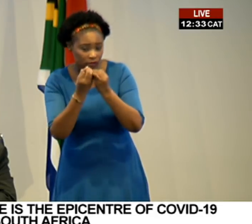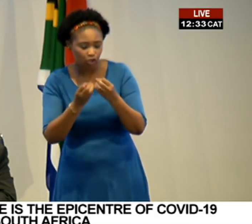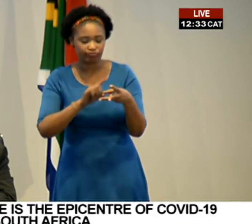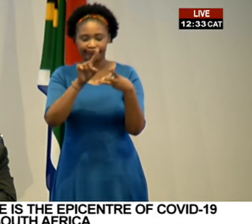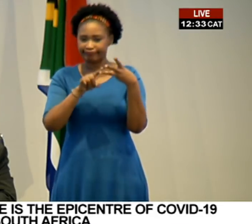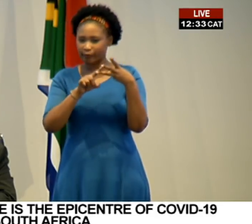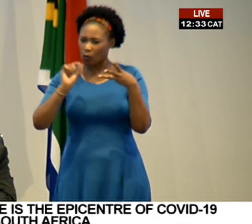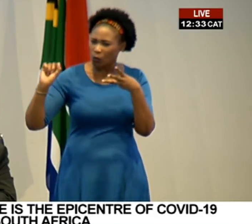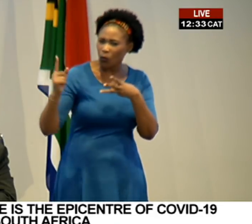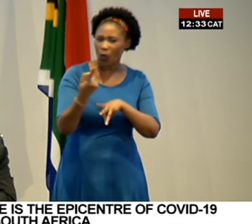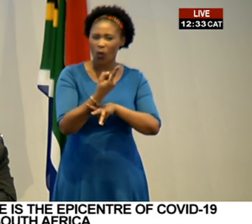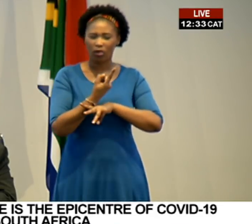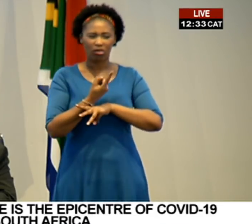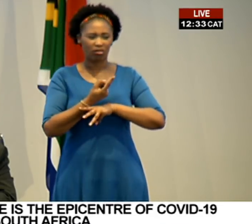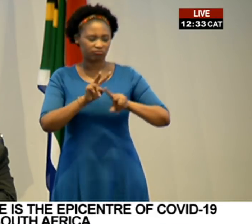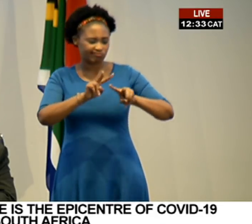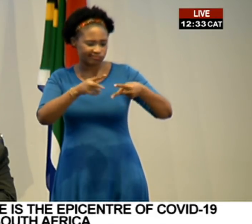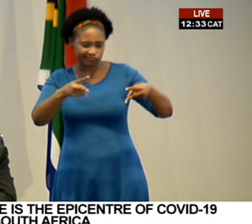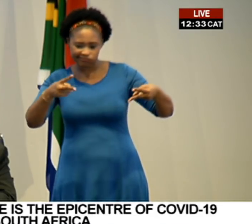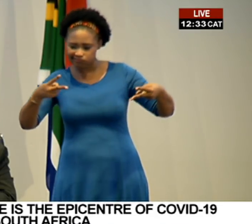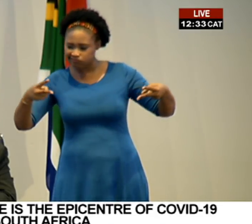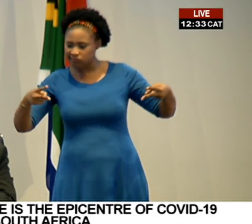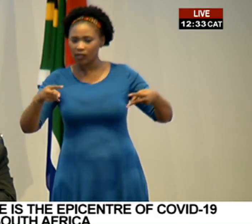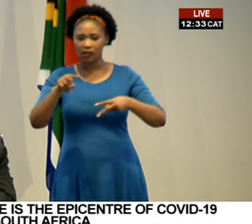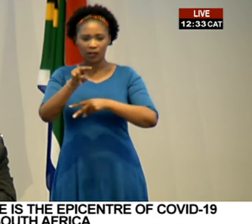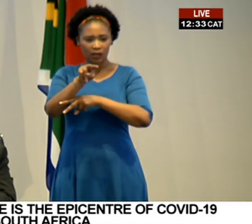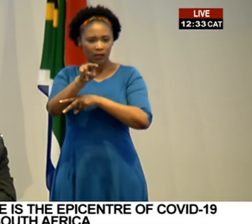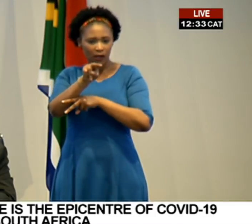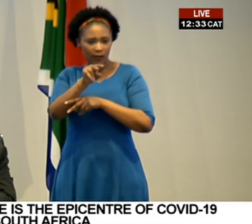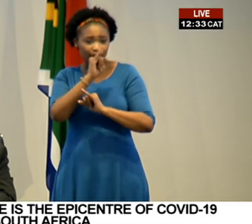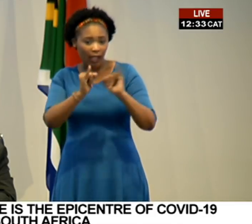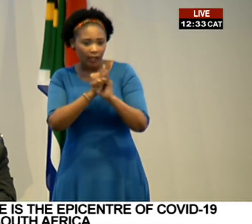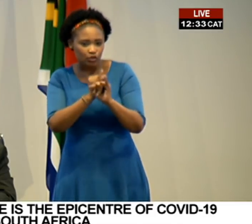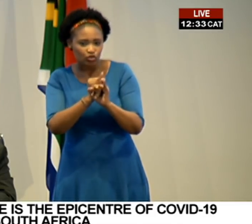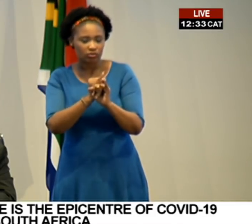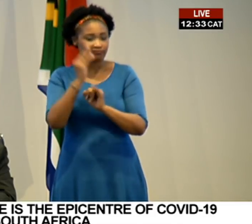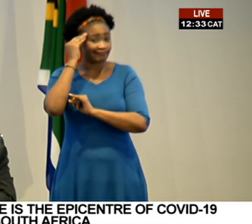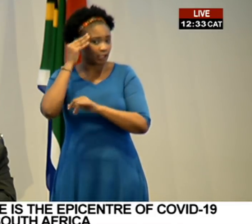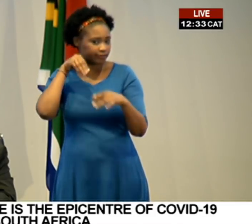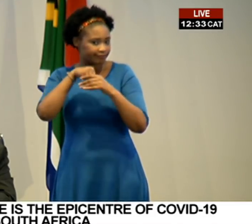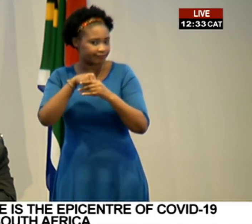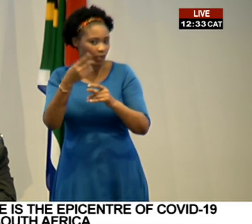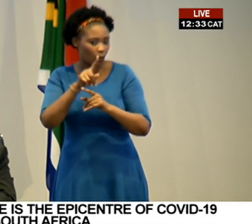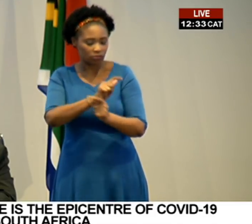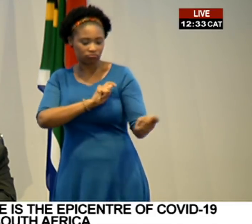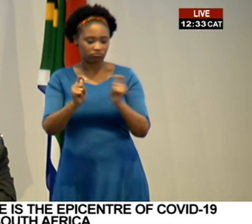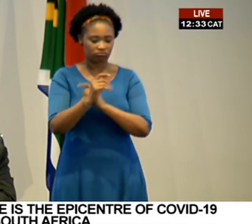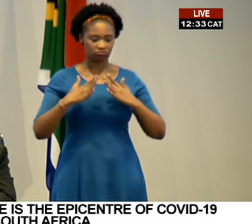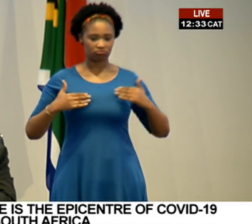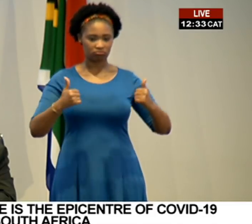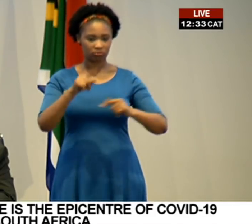with all manner of other entities that have an interest in ensuring that we